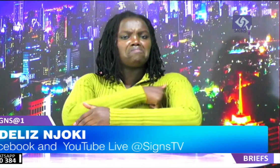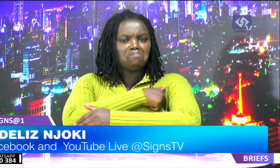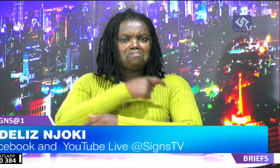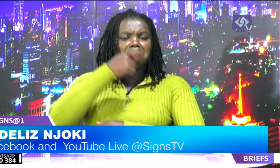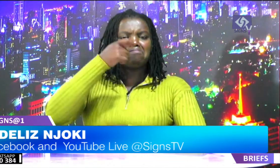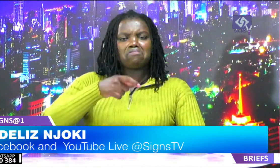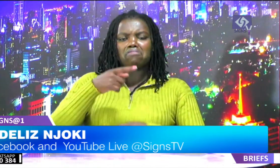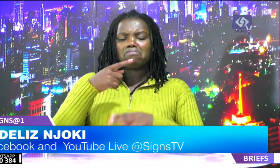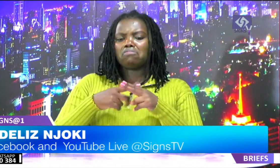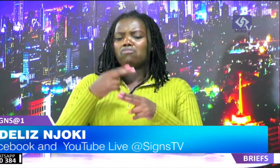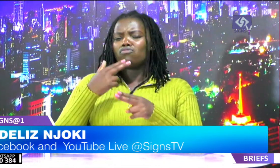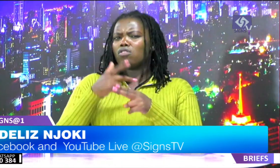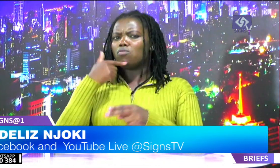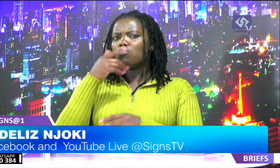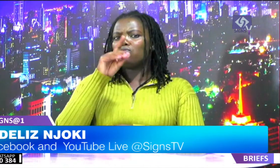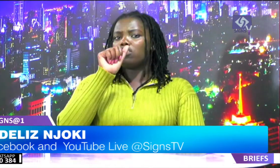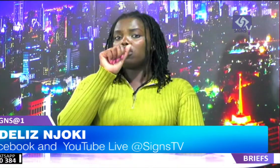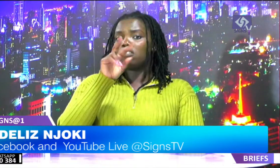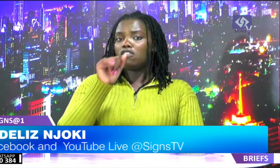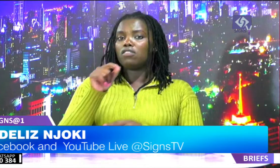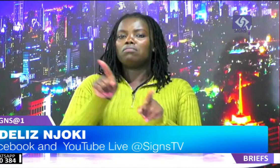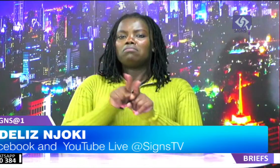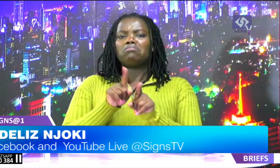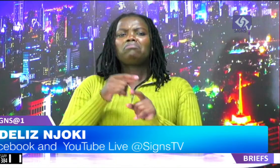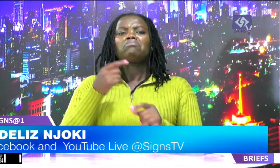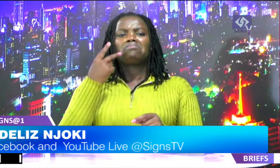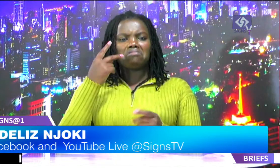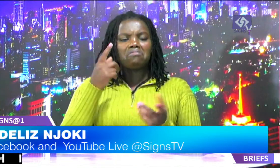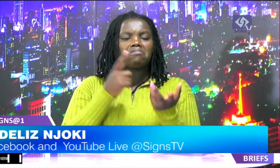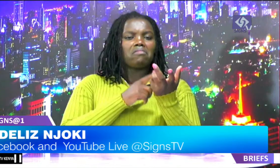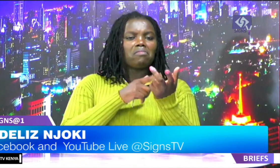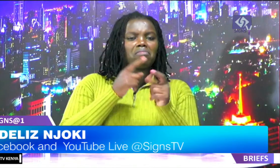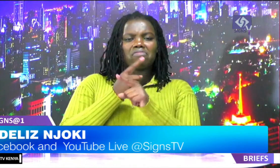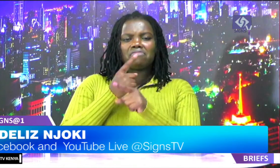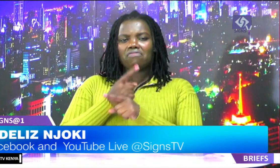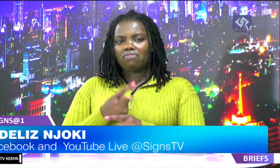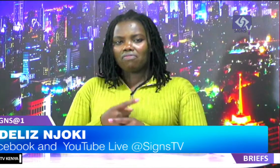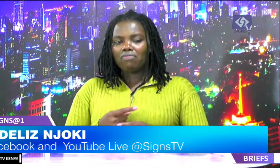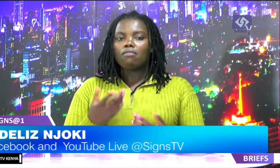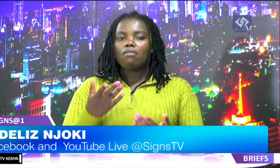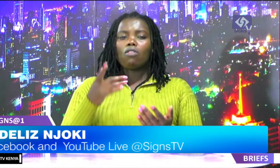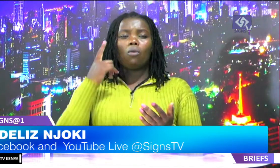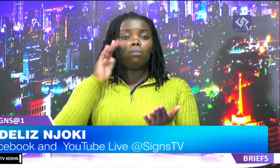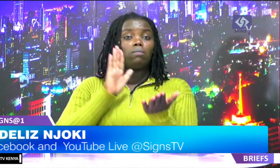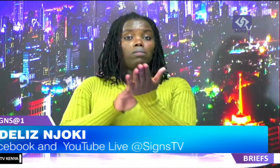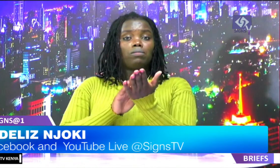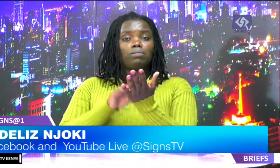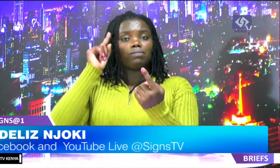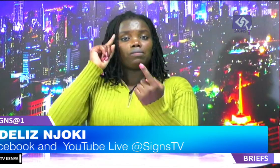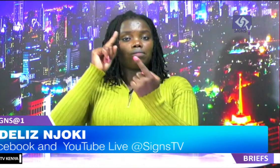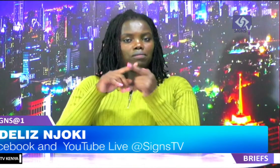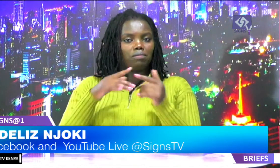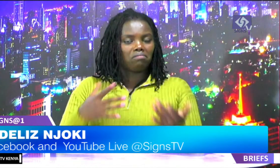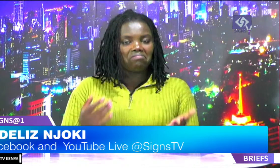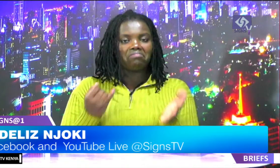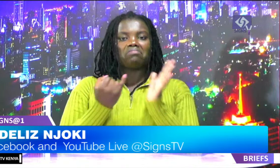recommendation. The task force, which was led by the former Chief Justice David Maraga, made a number